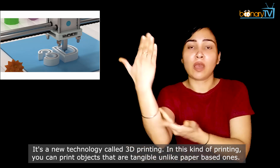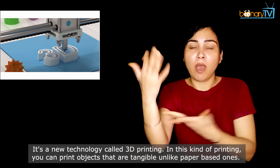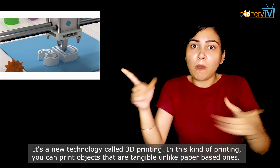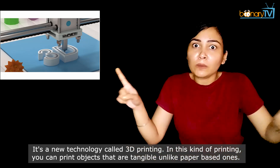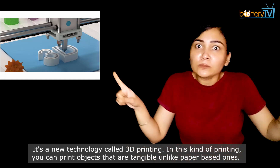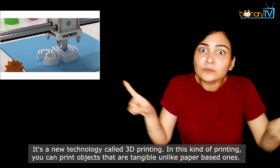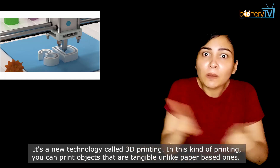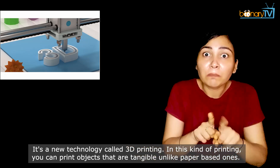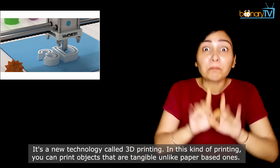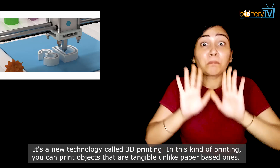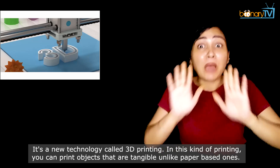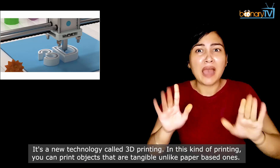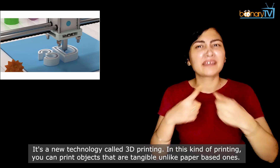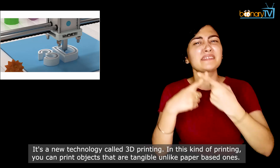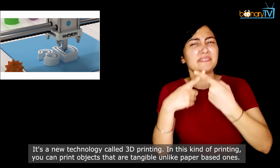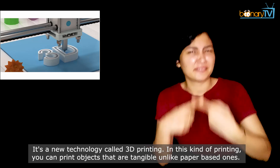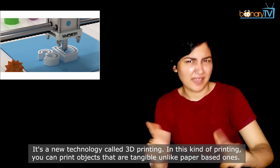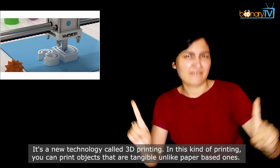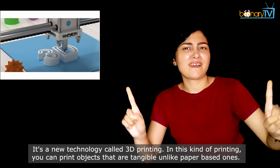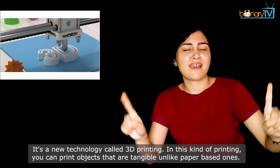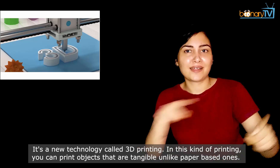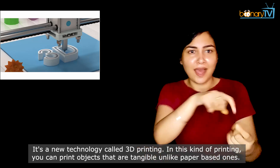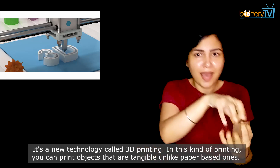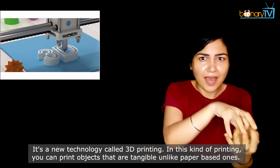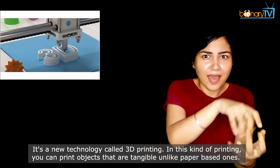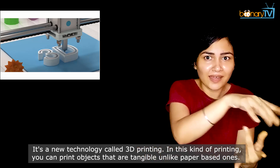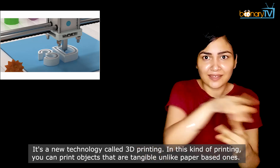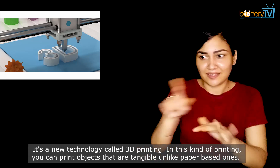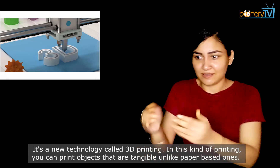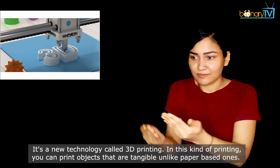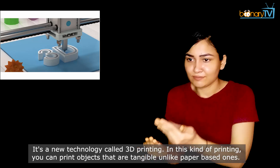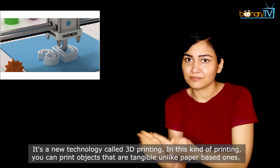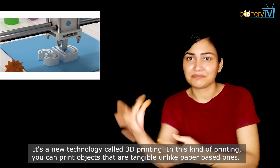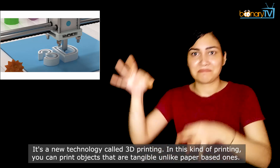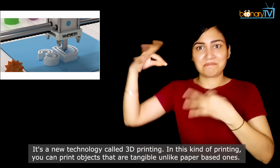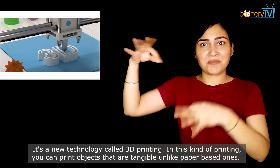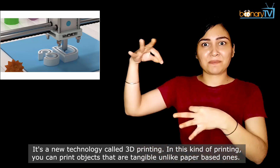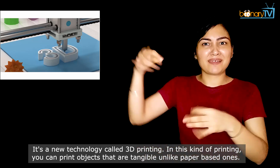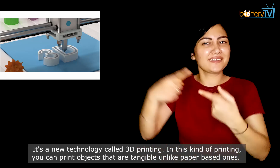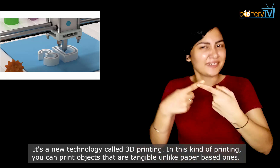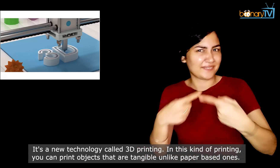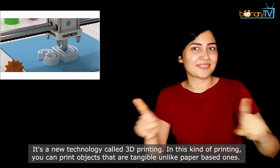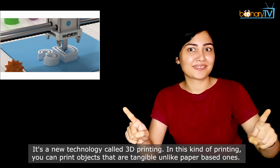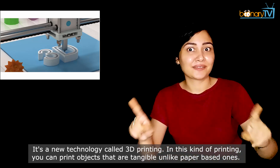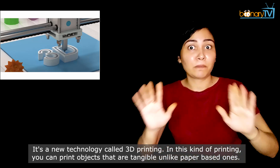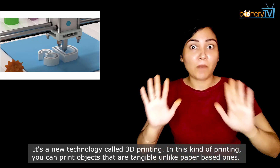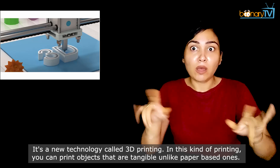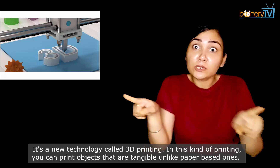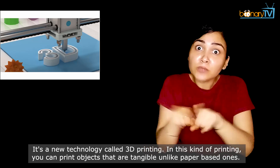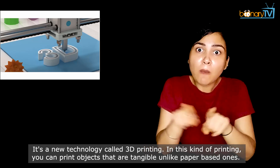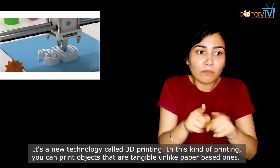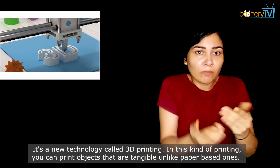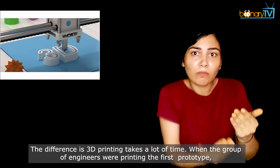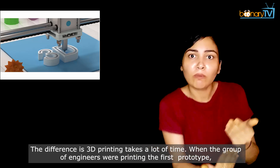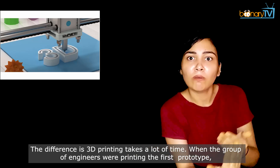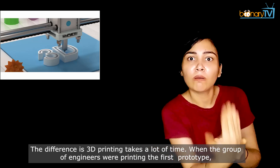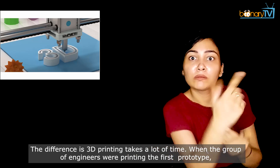kind of printing, you can print objects that are tangible, unlike paper-based ones. The